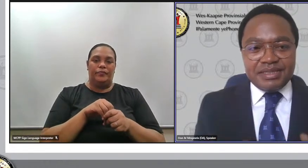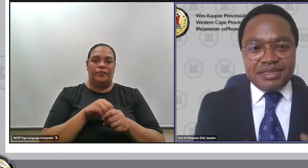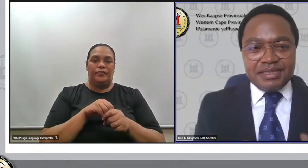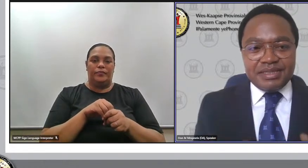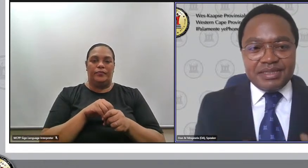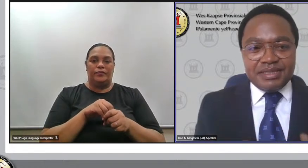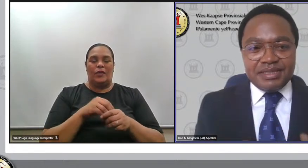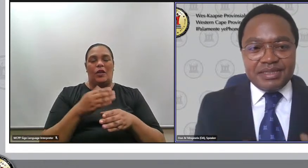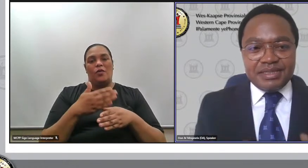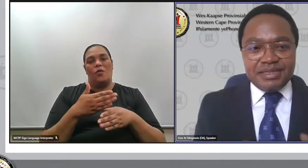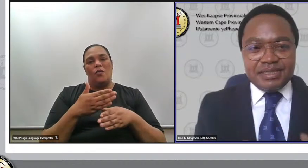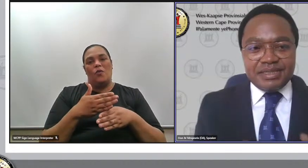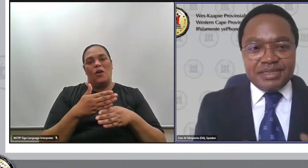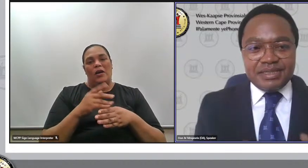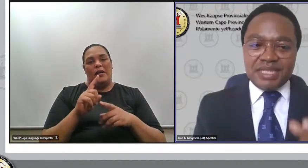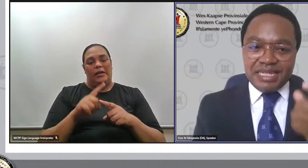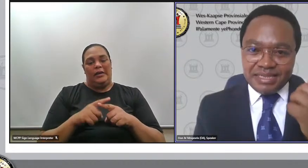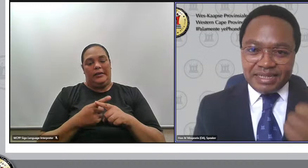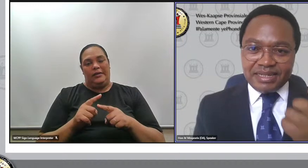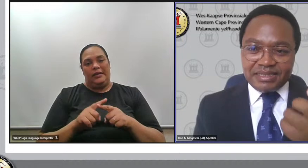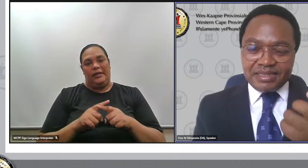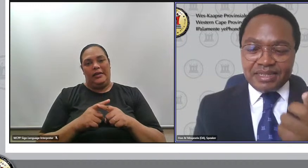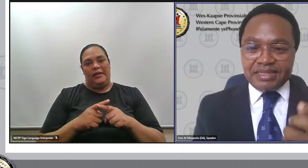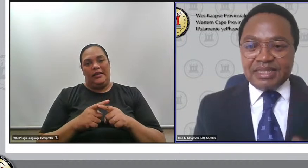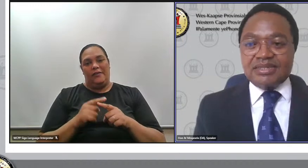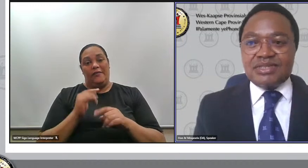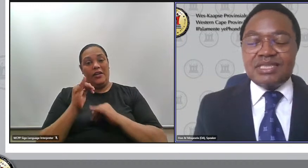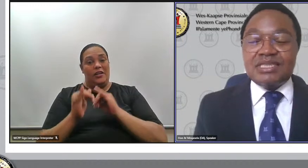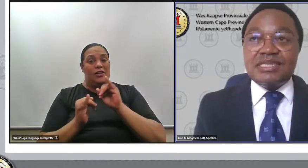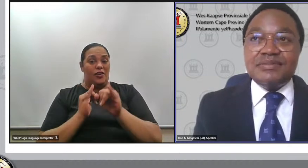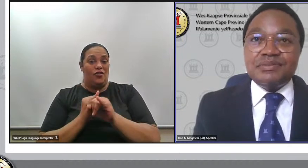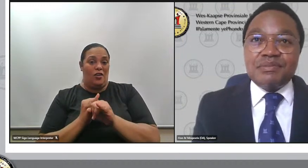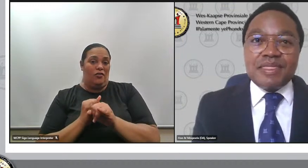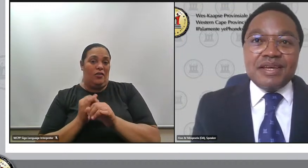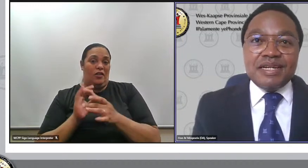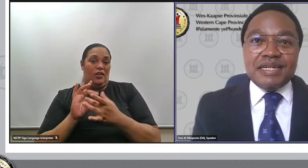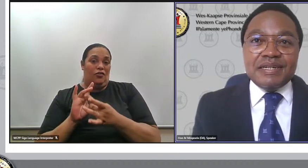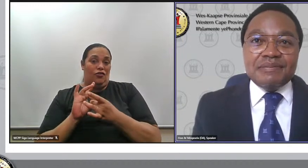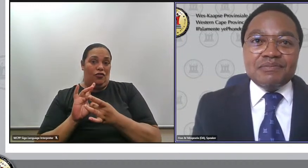in the work of the executive on the international relations.